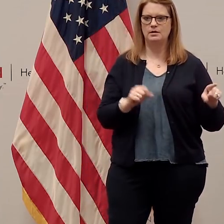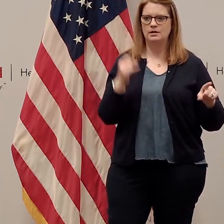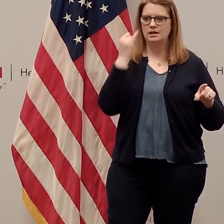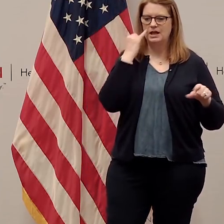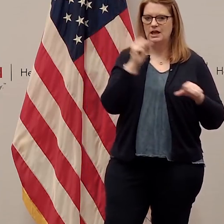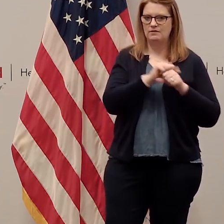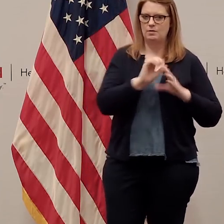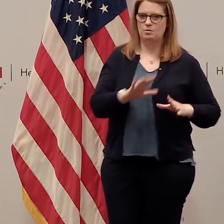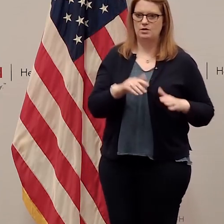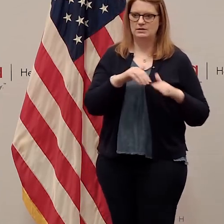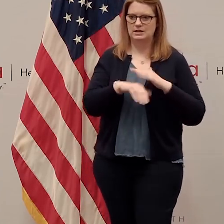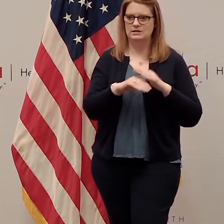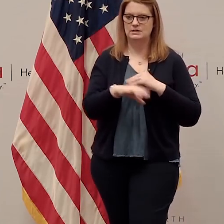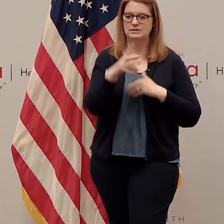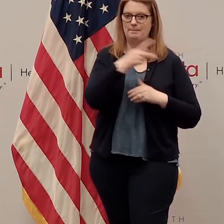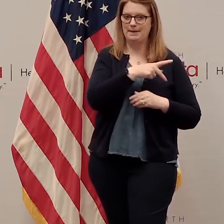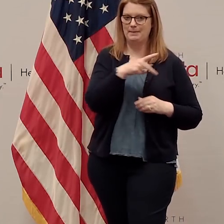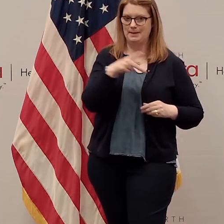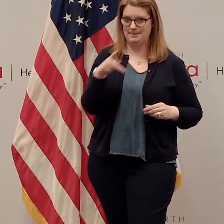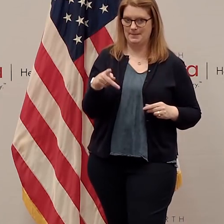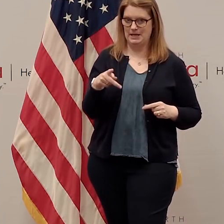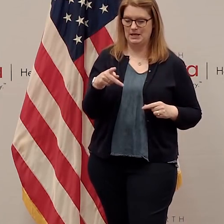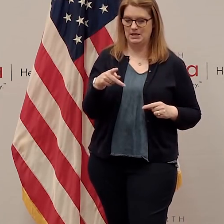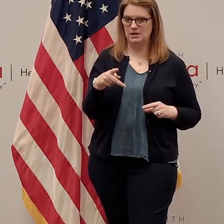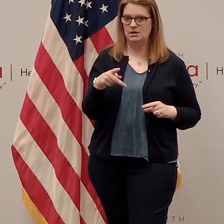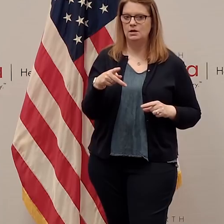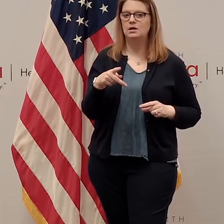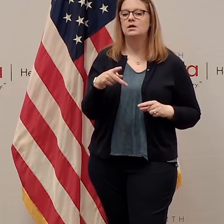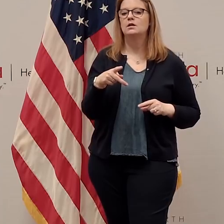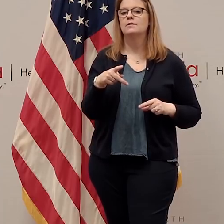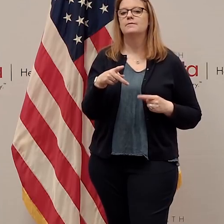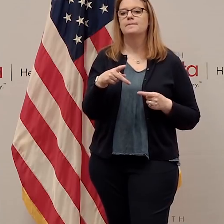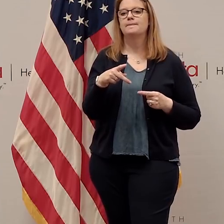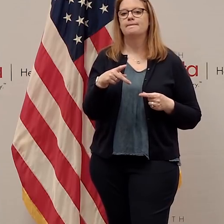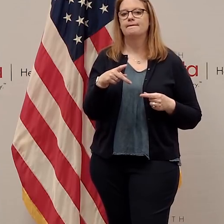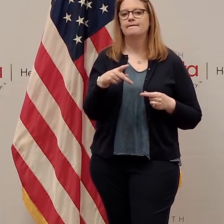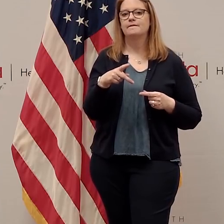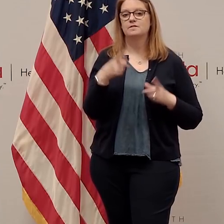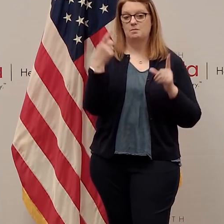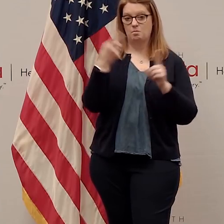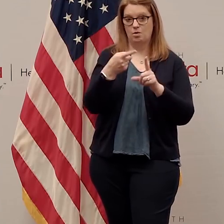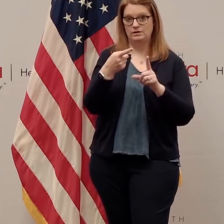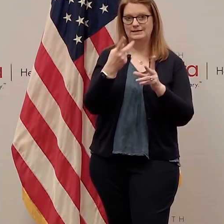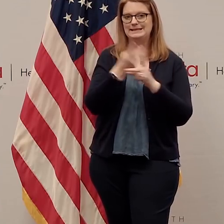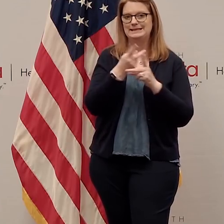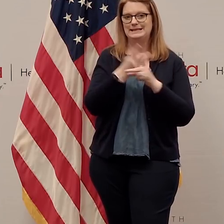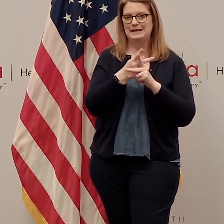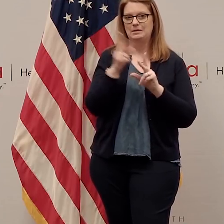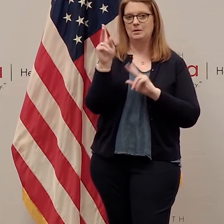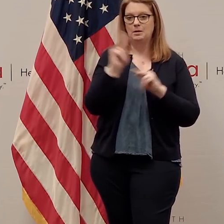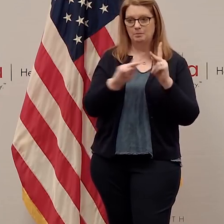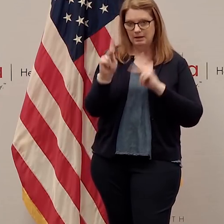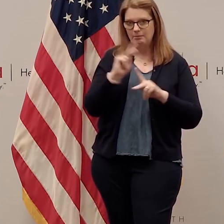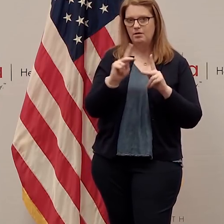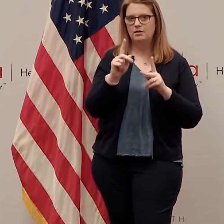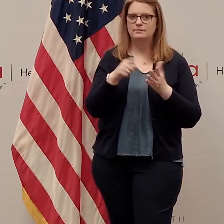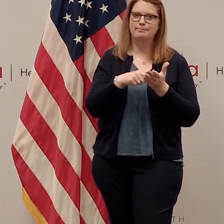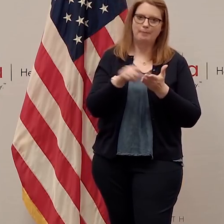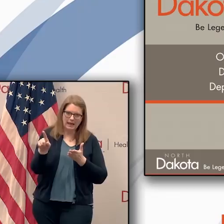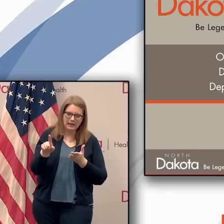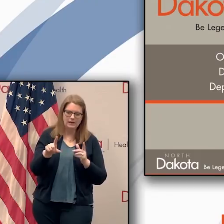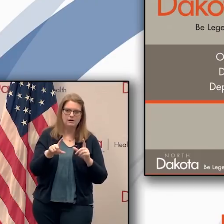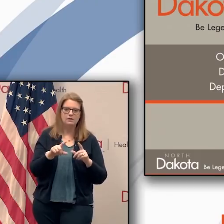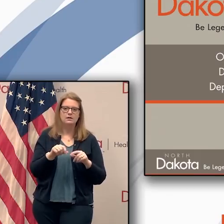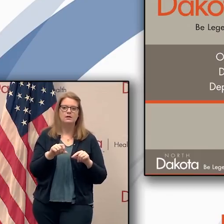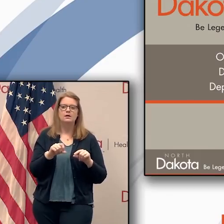has access to Paycheck Protection Program loan, then as you pointed out, the whole point of that was to keep people on the payroll.